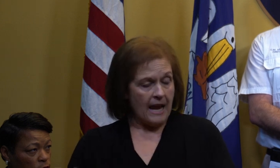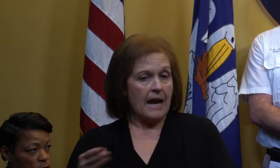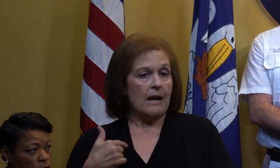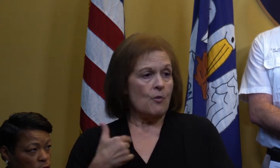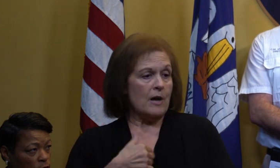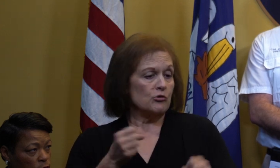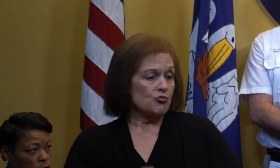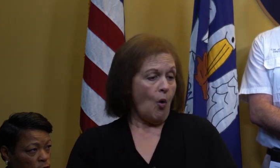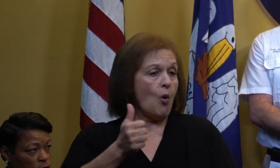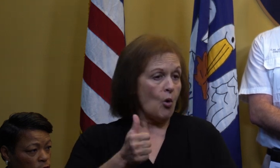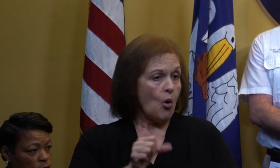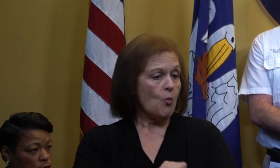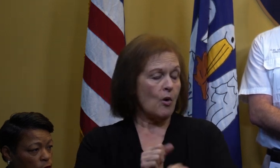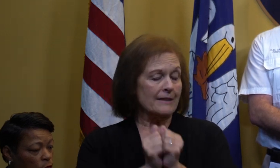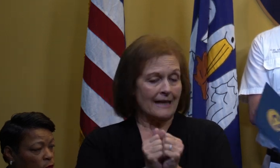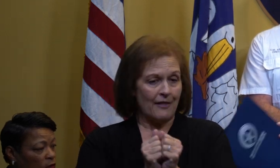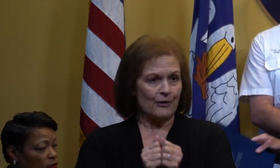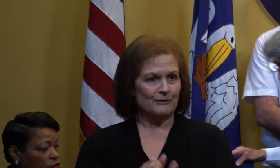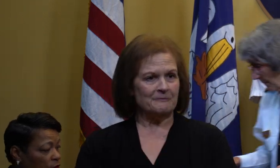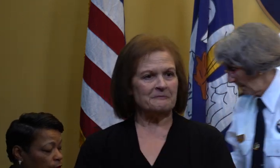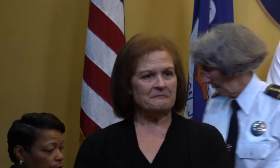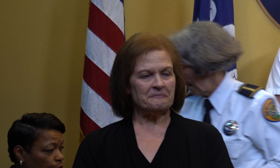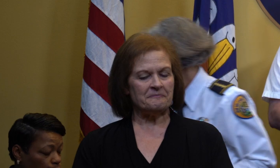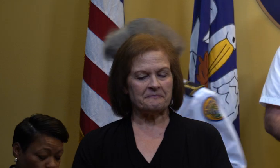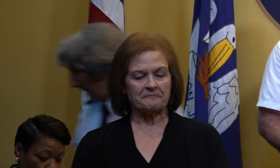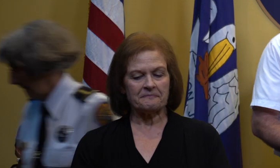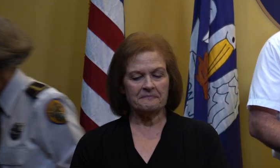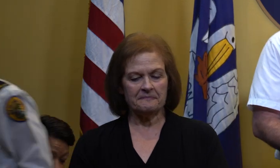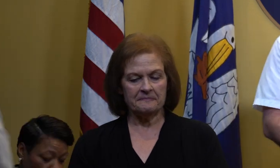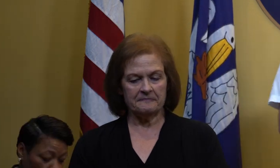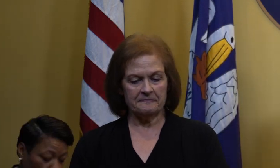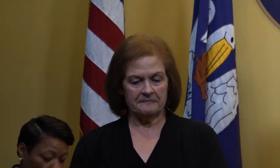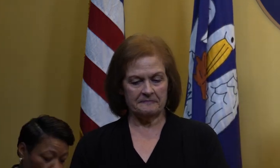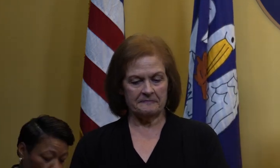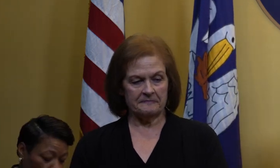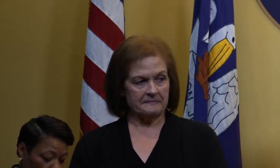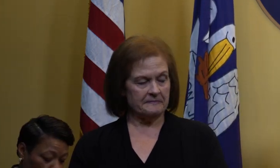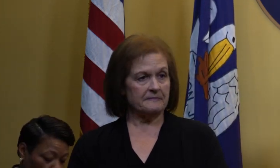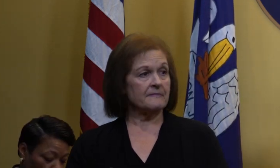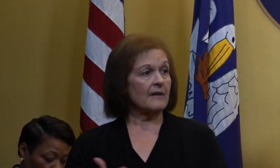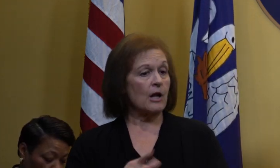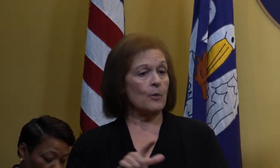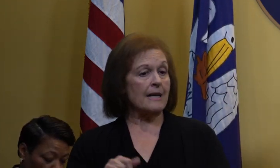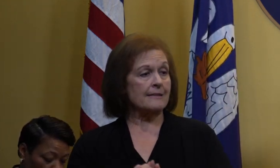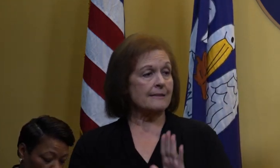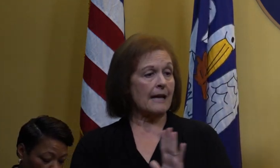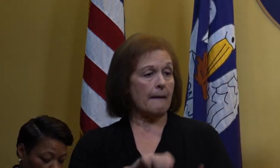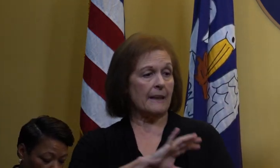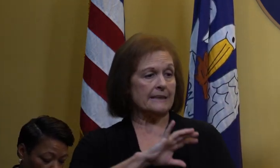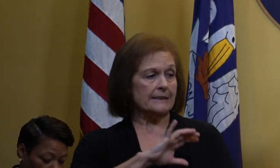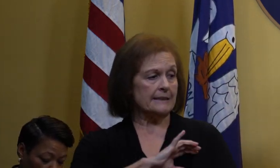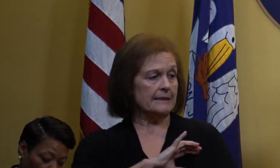we're stronger together. Thank you, Chief. Thank you, Chief. We'll go to the Louisiana State Police